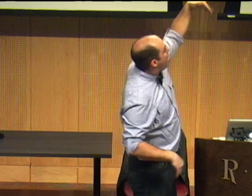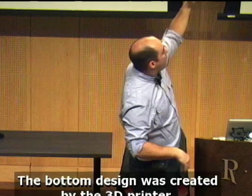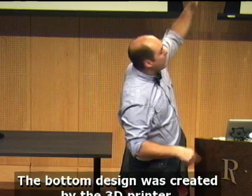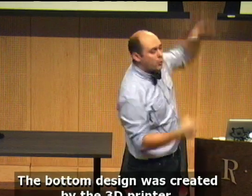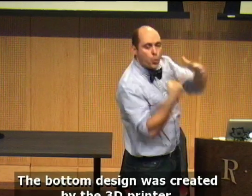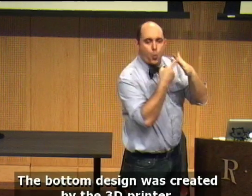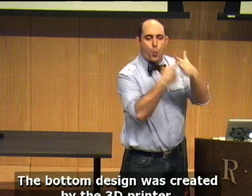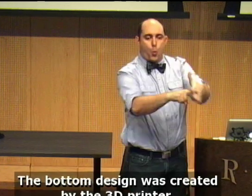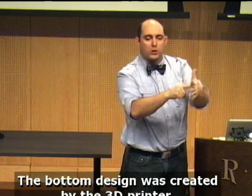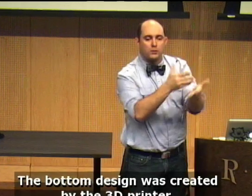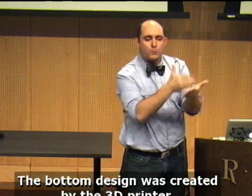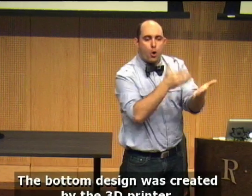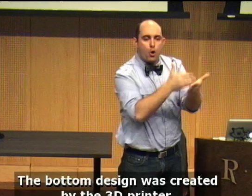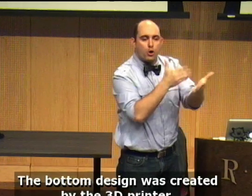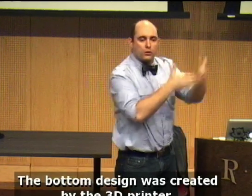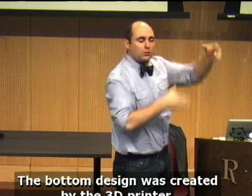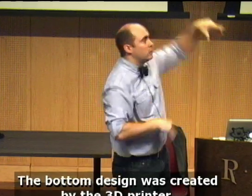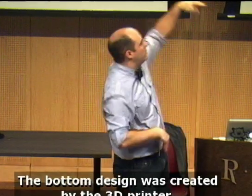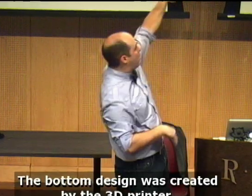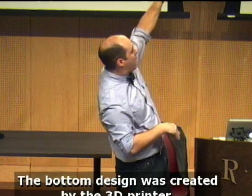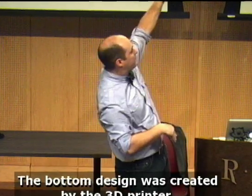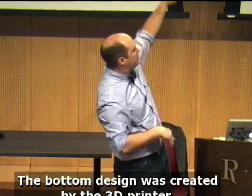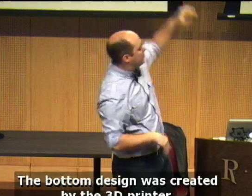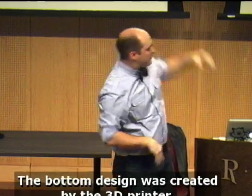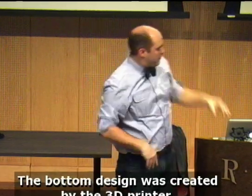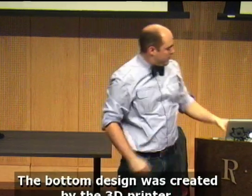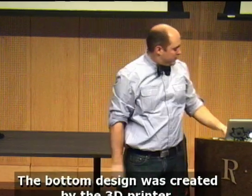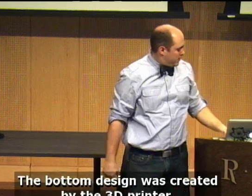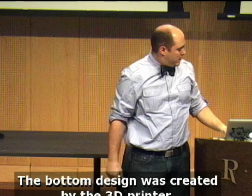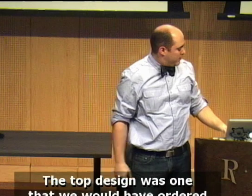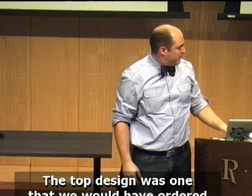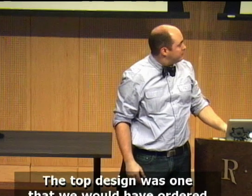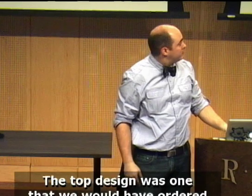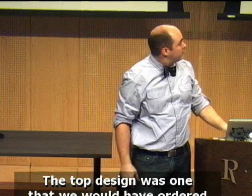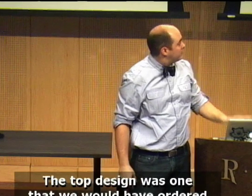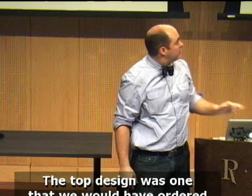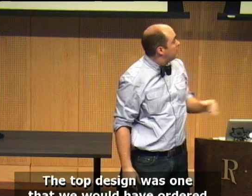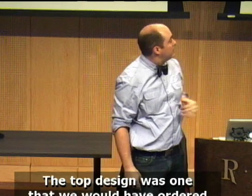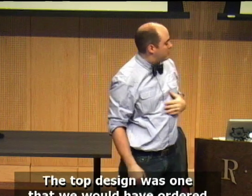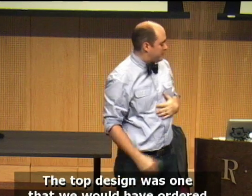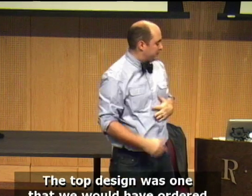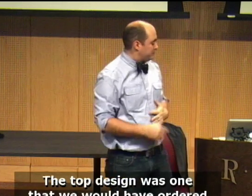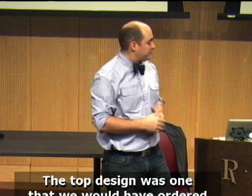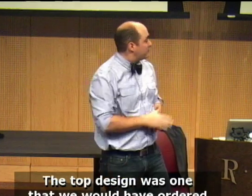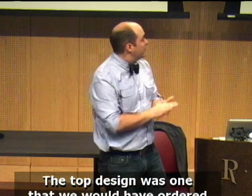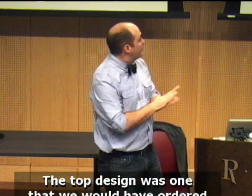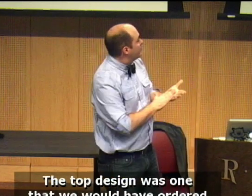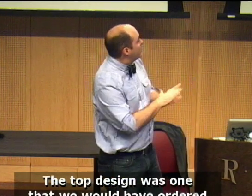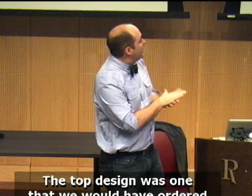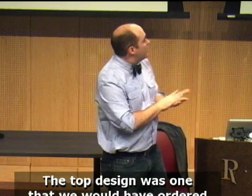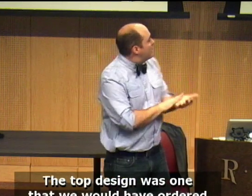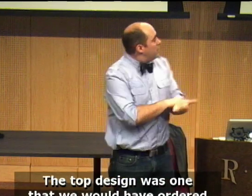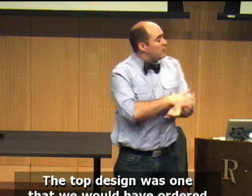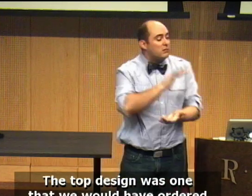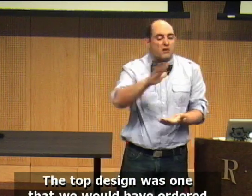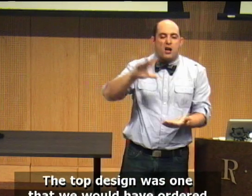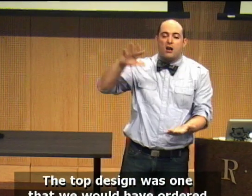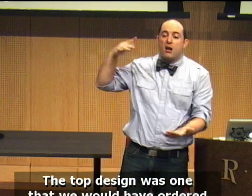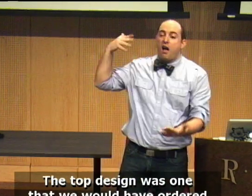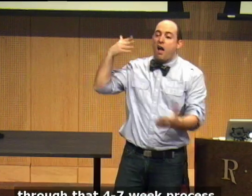The bottom design was created by the 3D printer. The top design was one that we would have ordered through